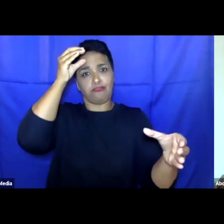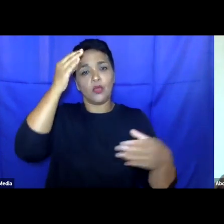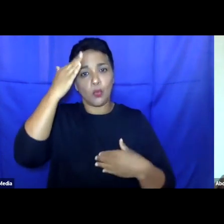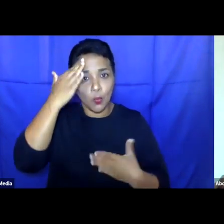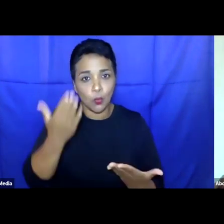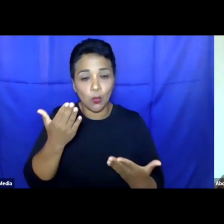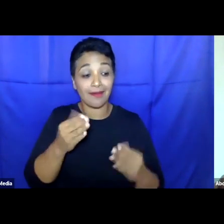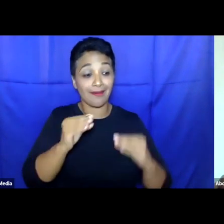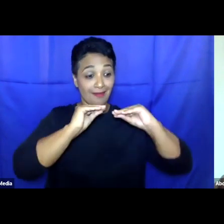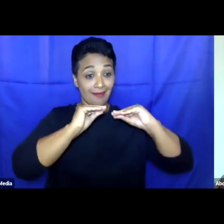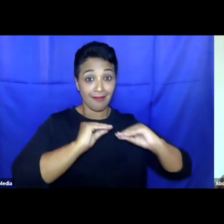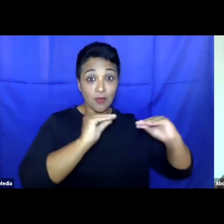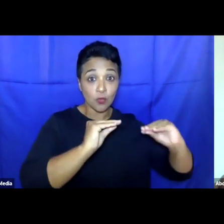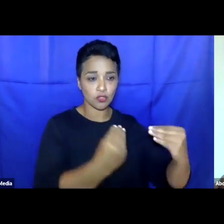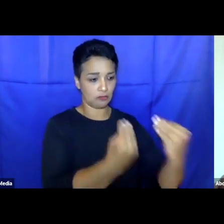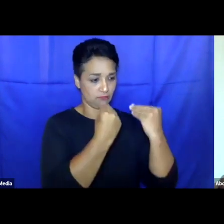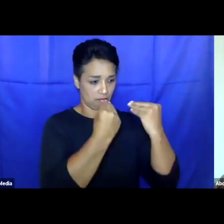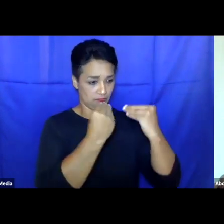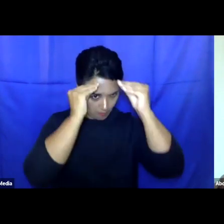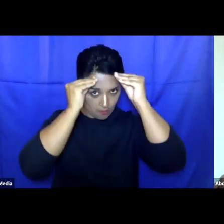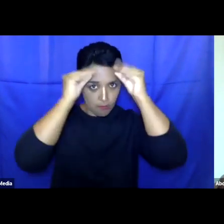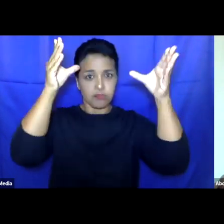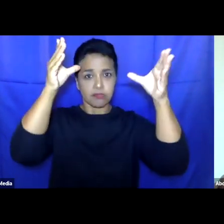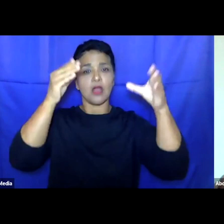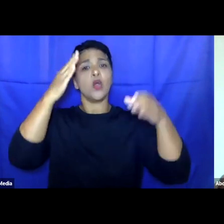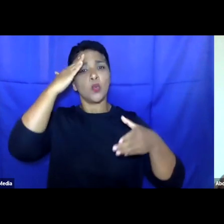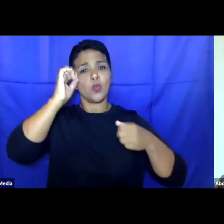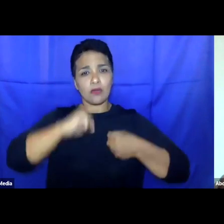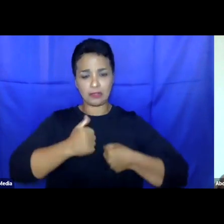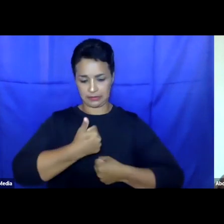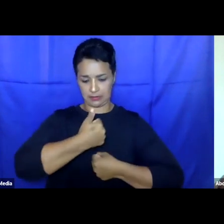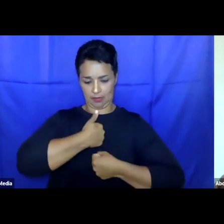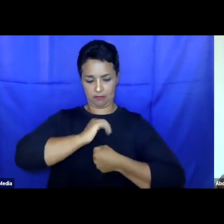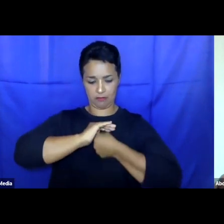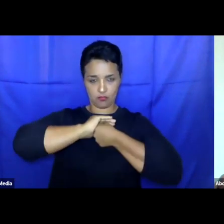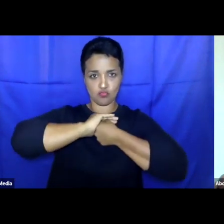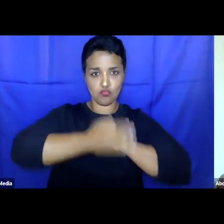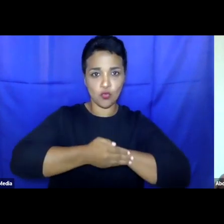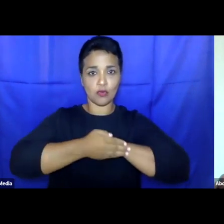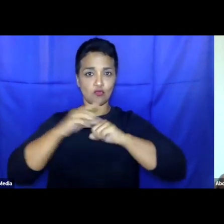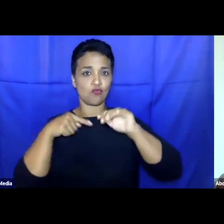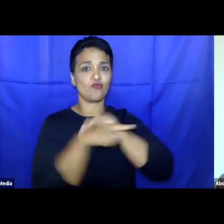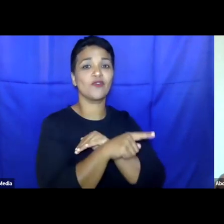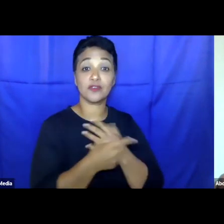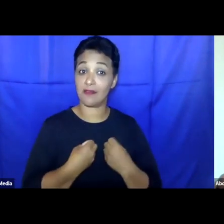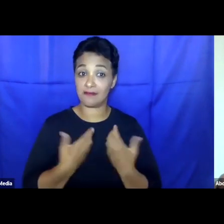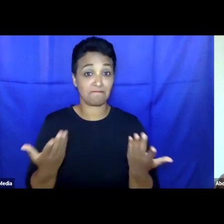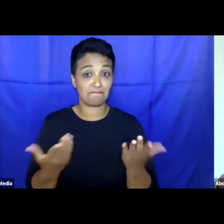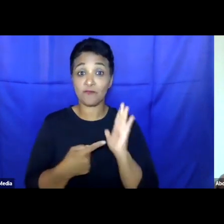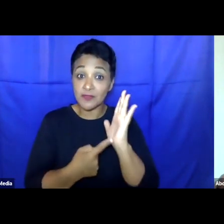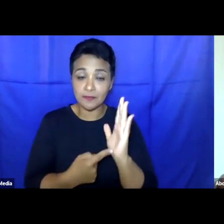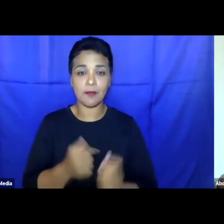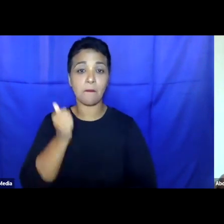that provides the kind of protection that any person would want. My mother told